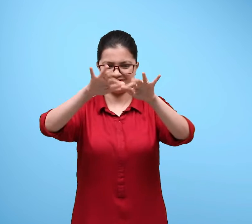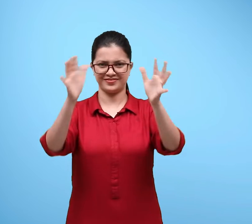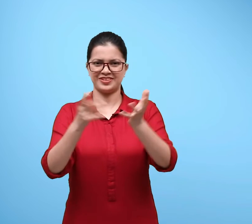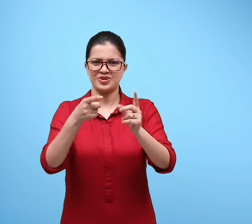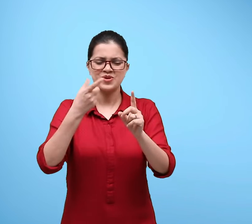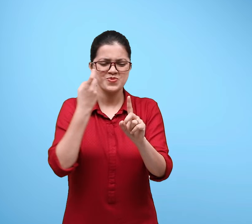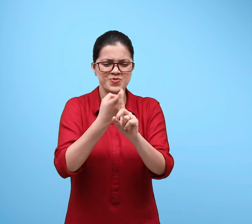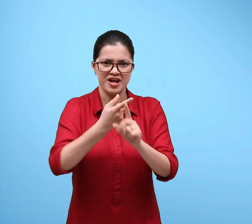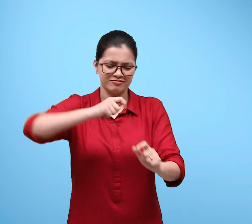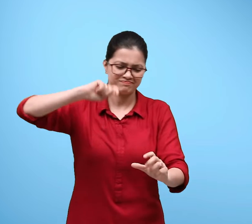luster.